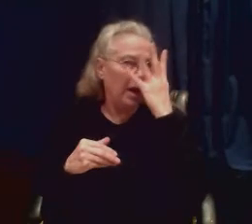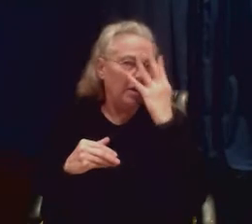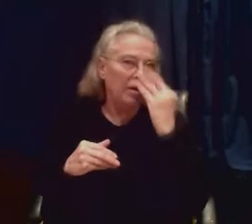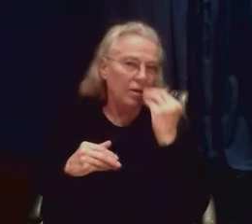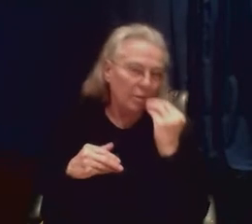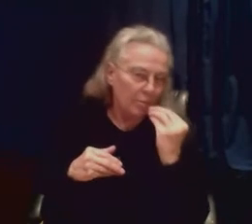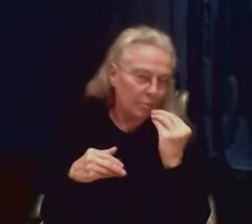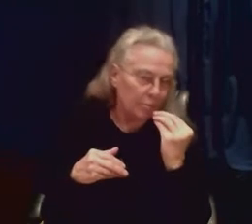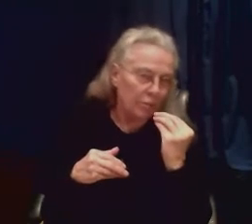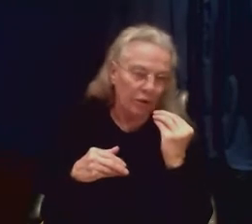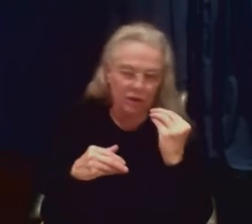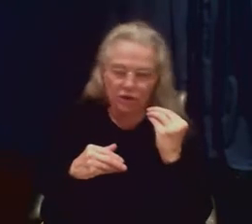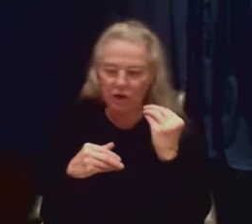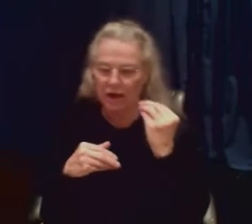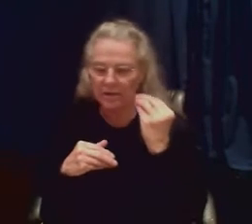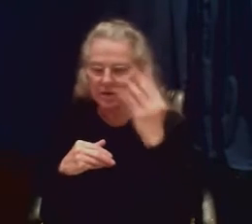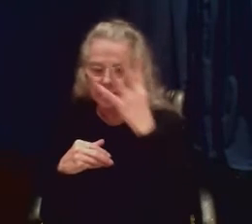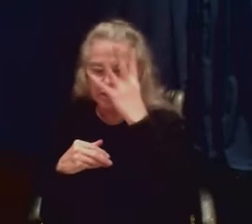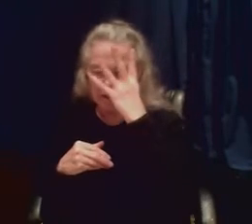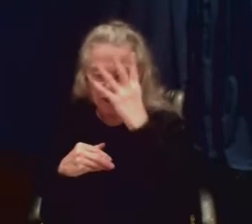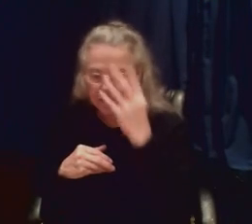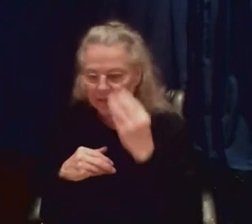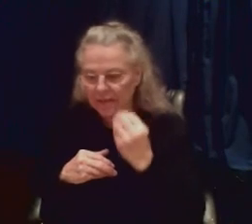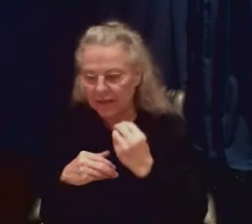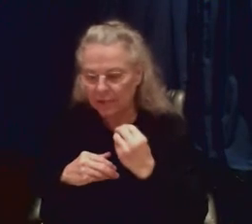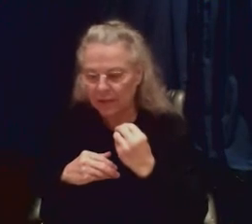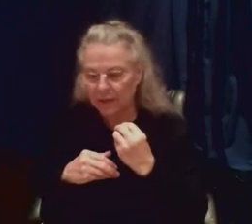hand, pull it shut. A sleeping.